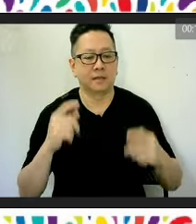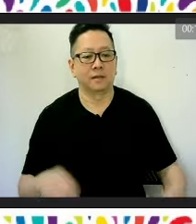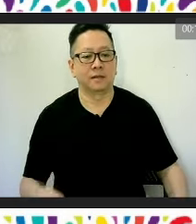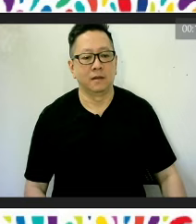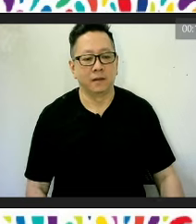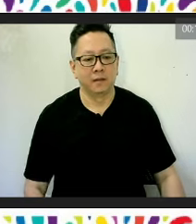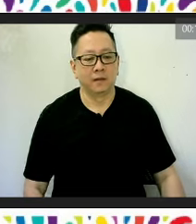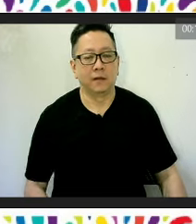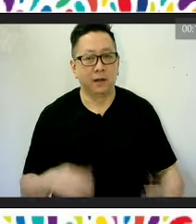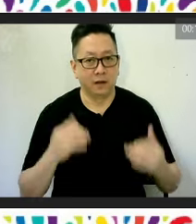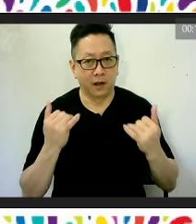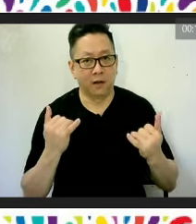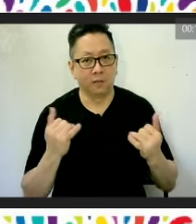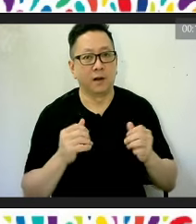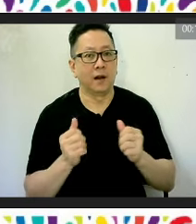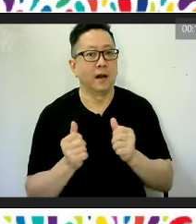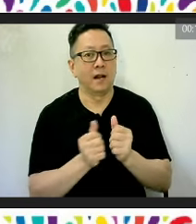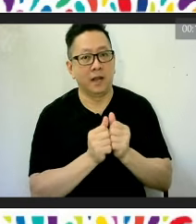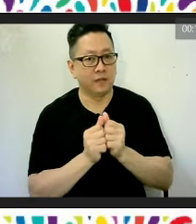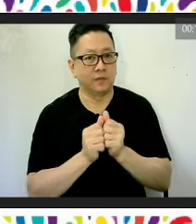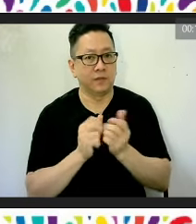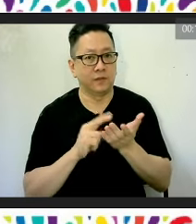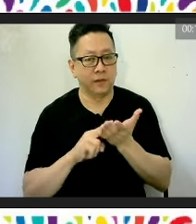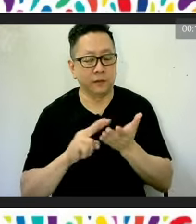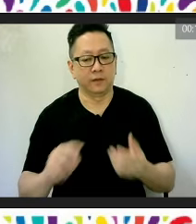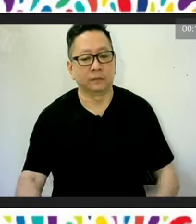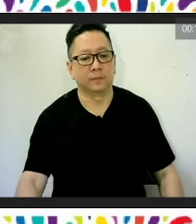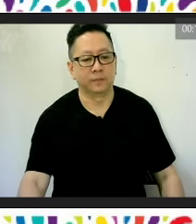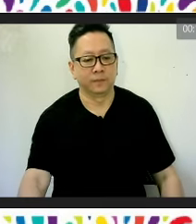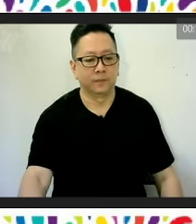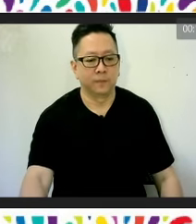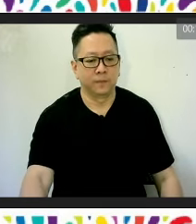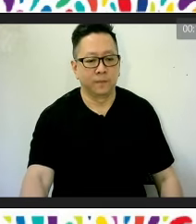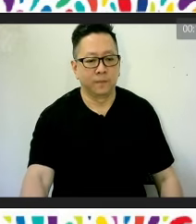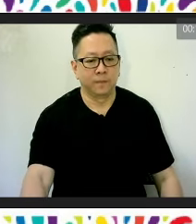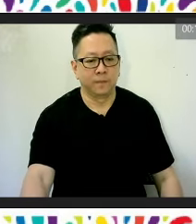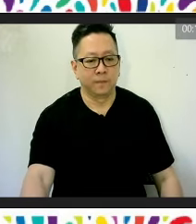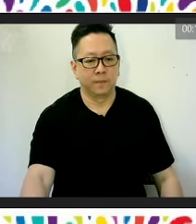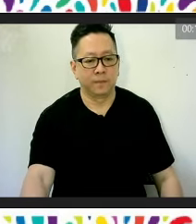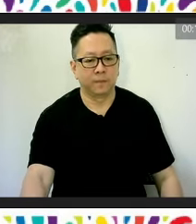past tense. Okay. Now, let's read together.